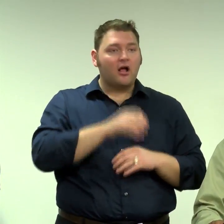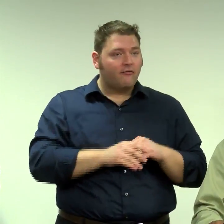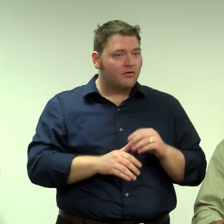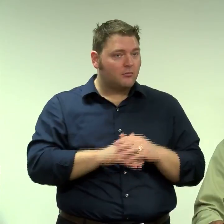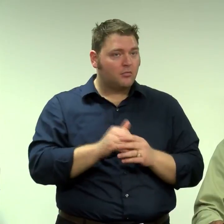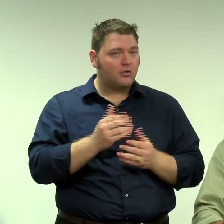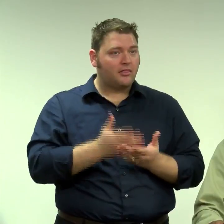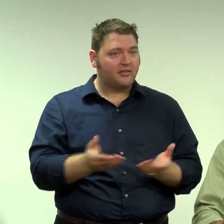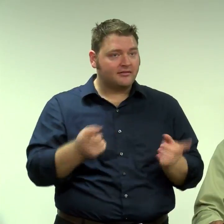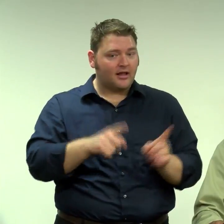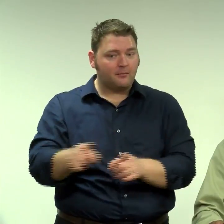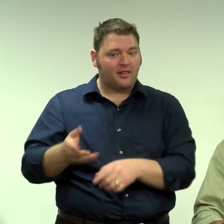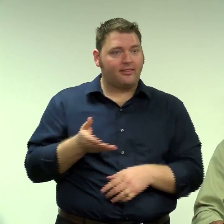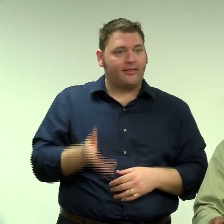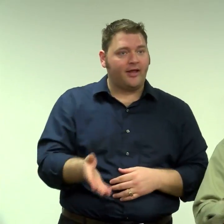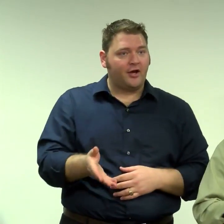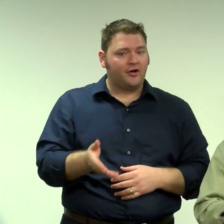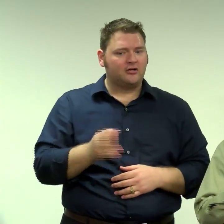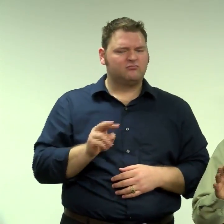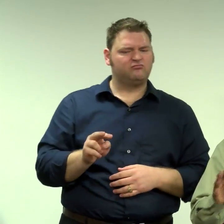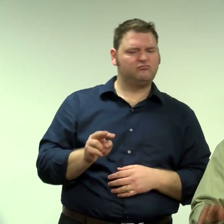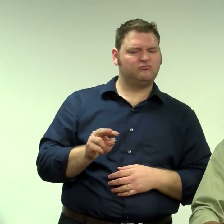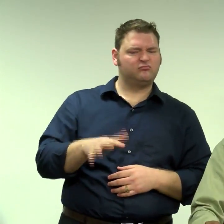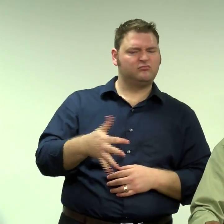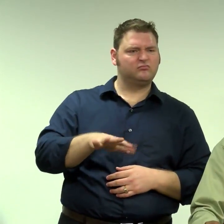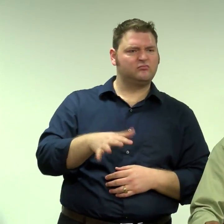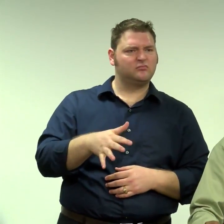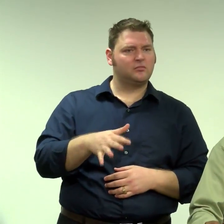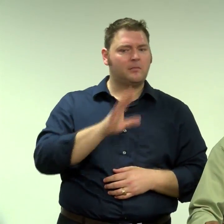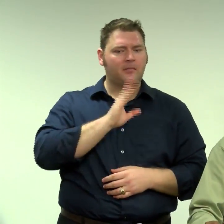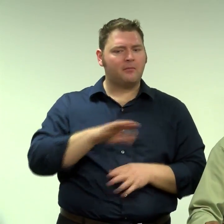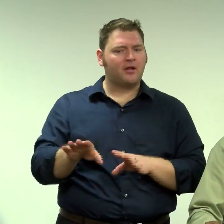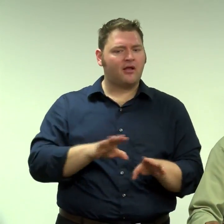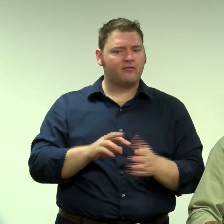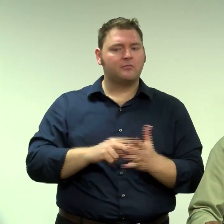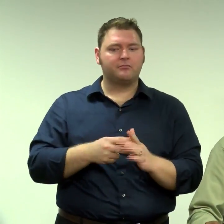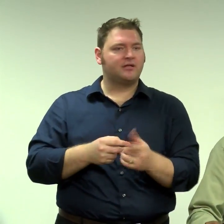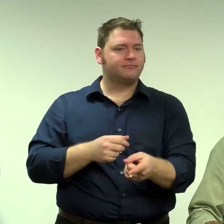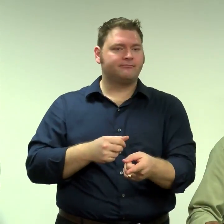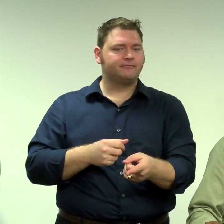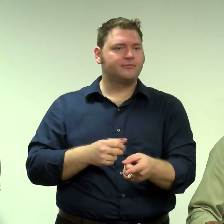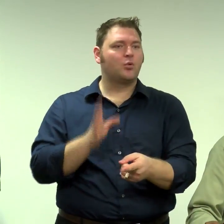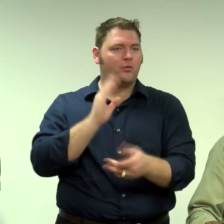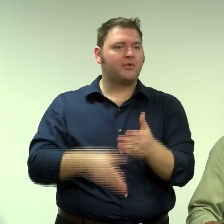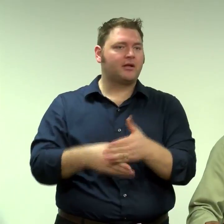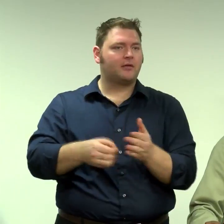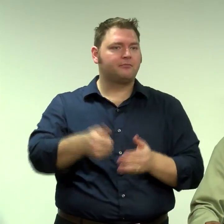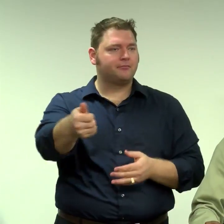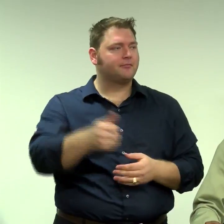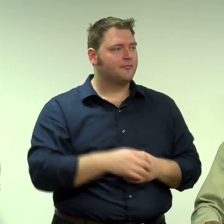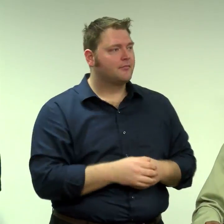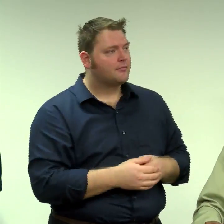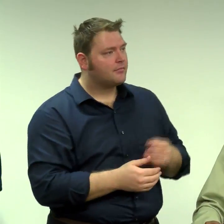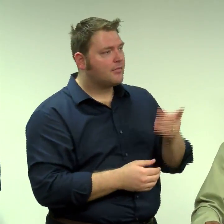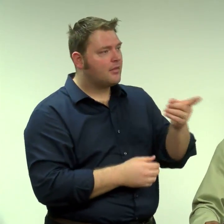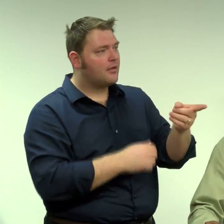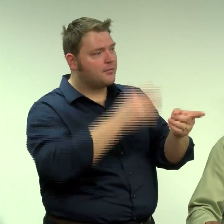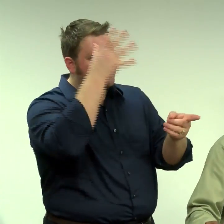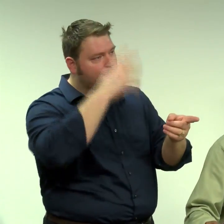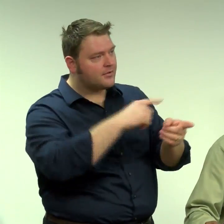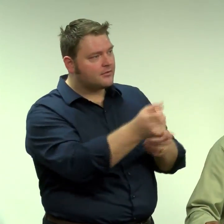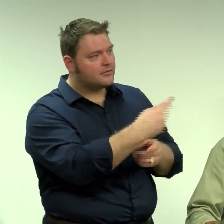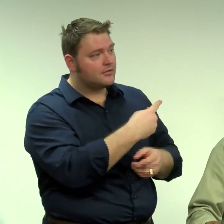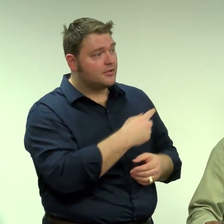criminal activity or bad behavior, those people will not be welcome at the shelters. Mayor, while we're talking about the GRB, Sure. capacity